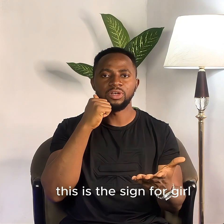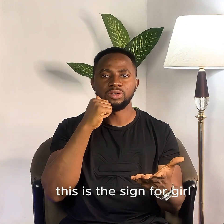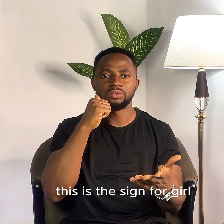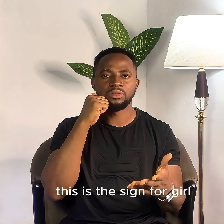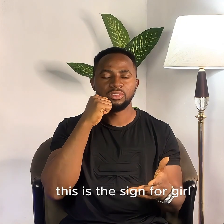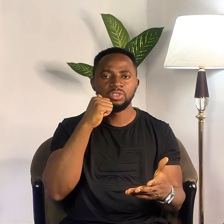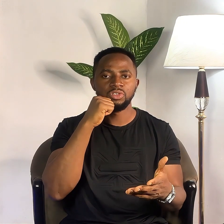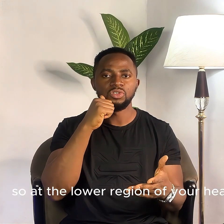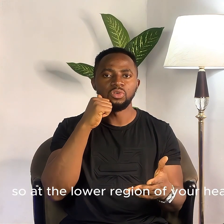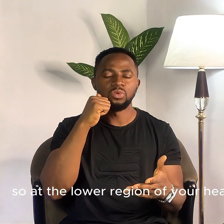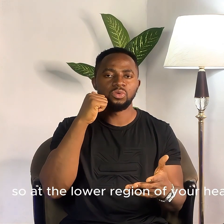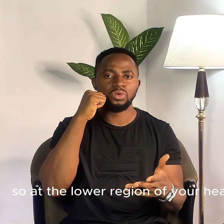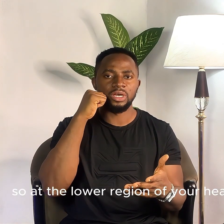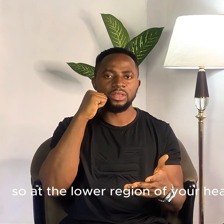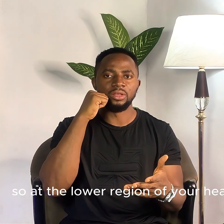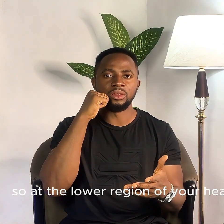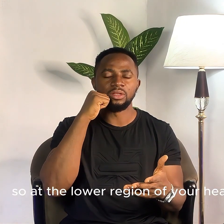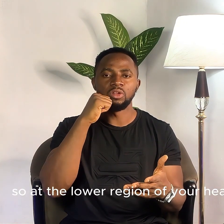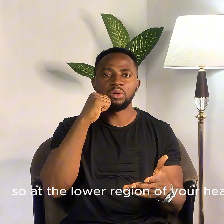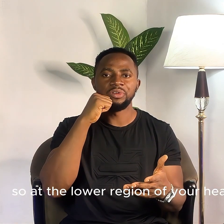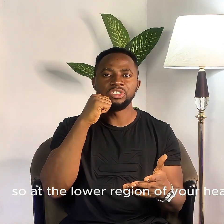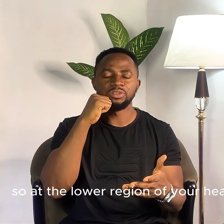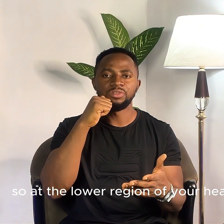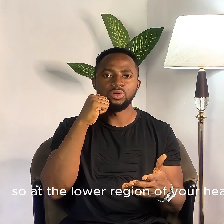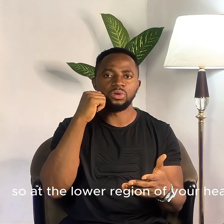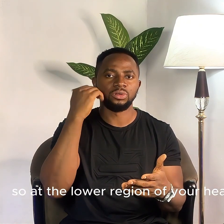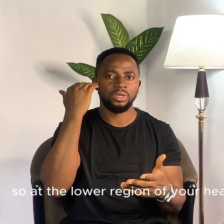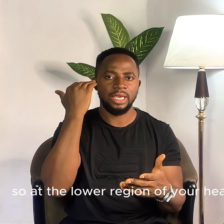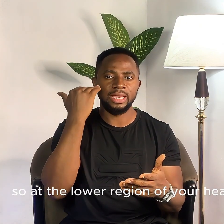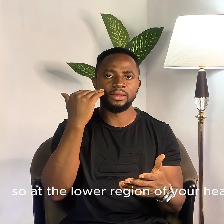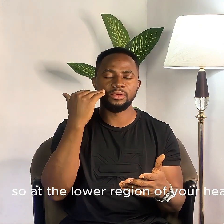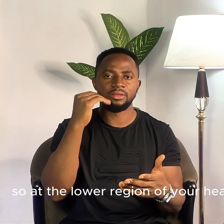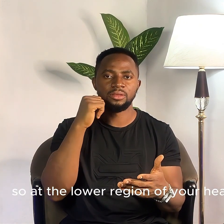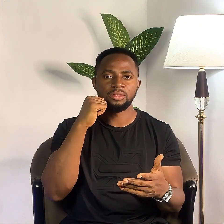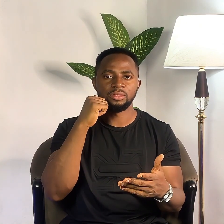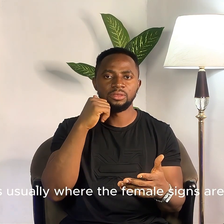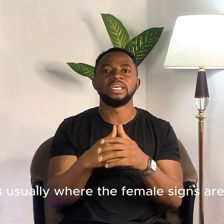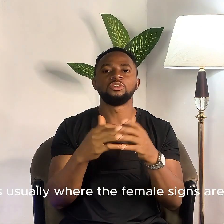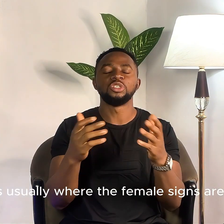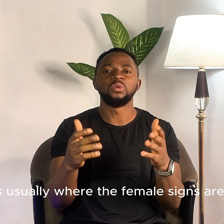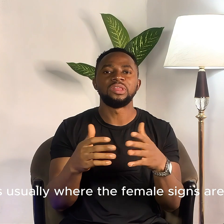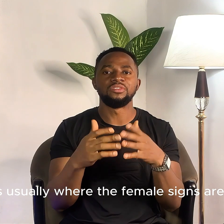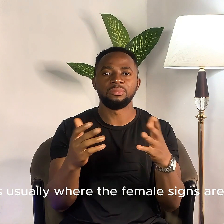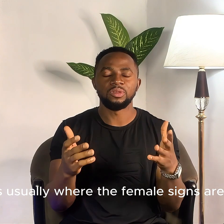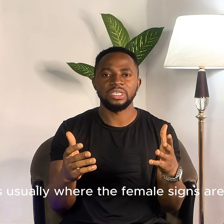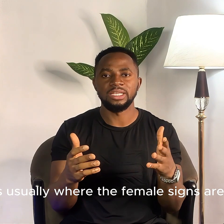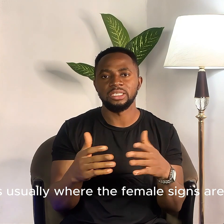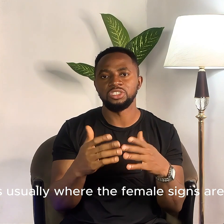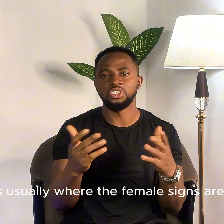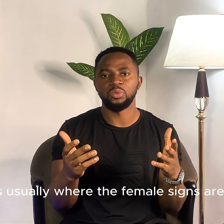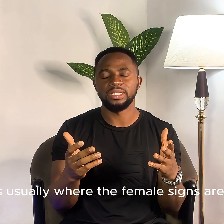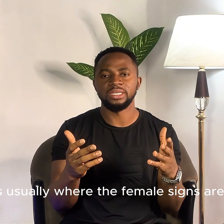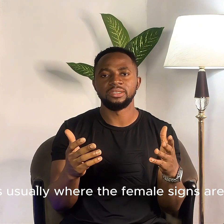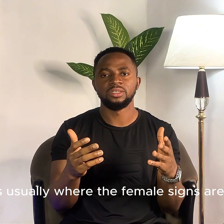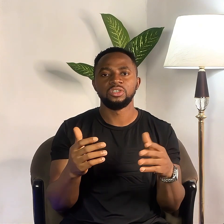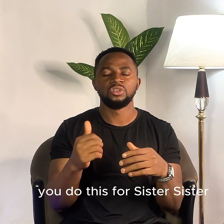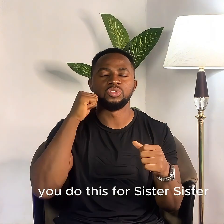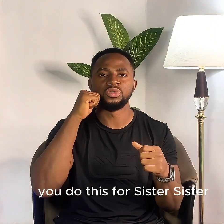girl. So at the lower region of your head, that's usually where the female signs are situated. You do this